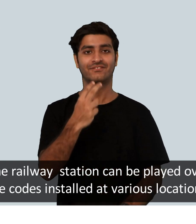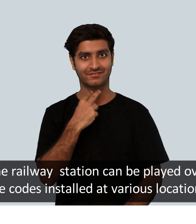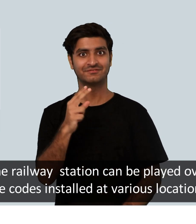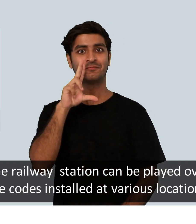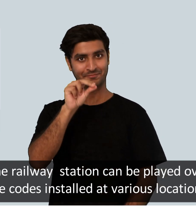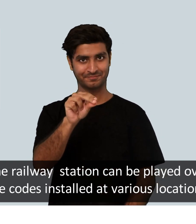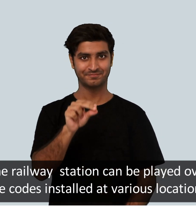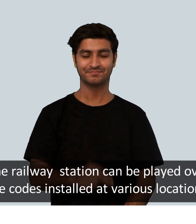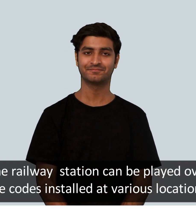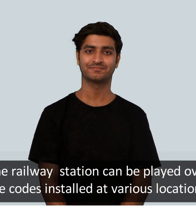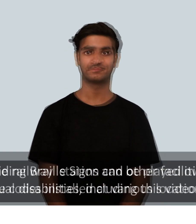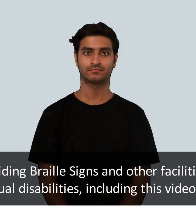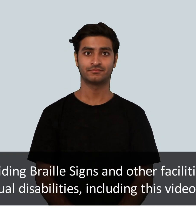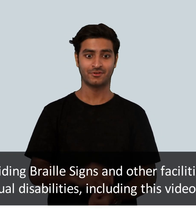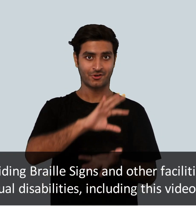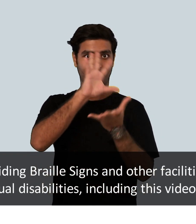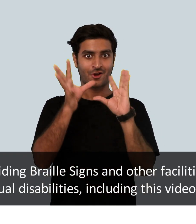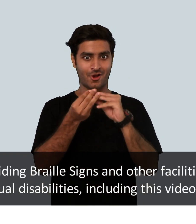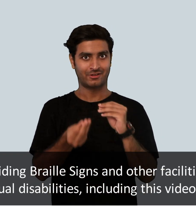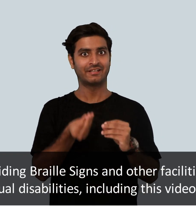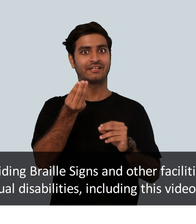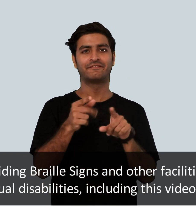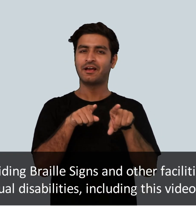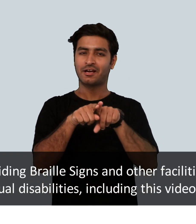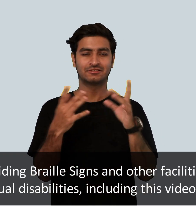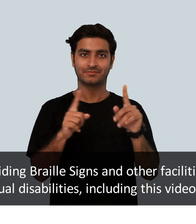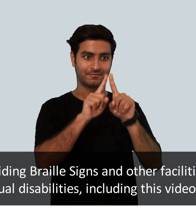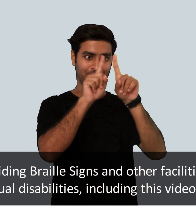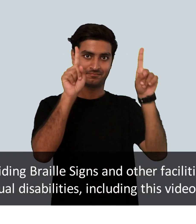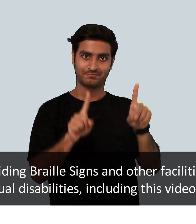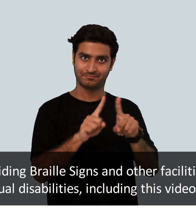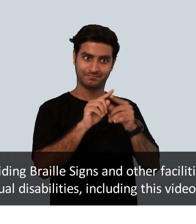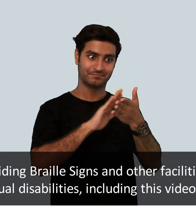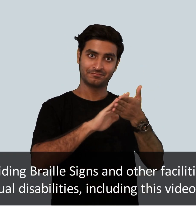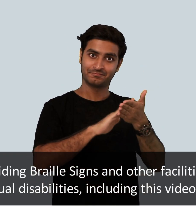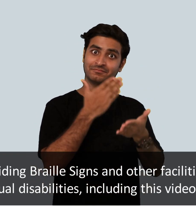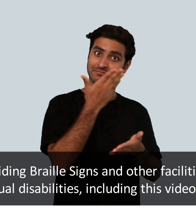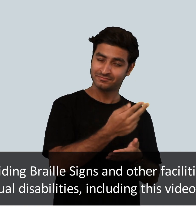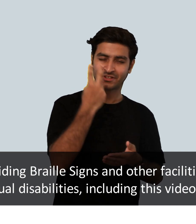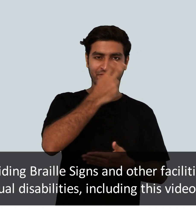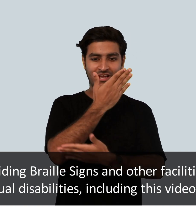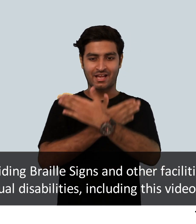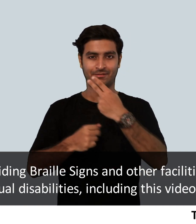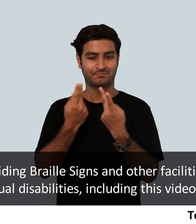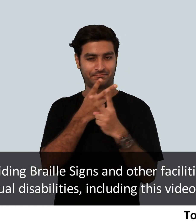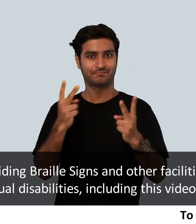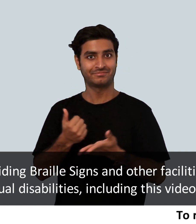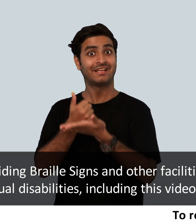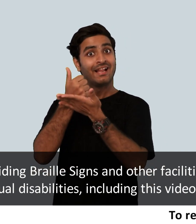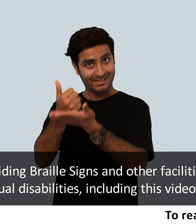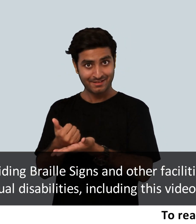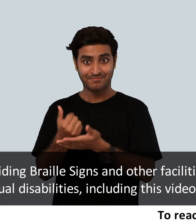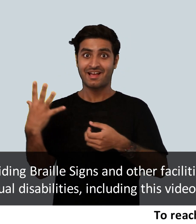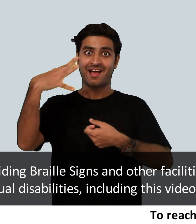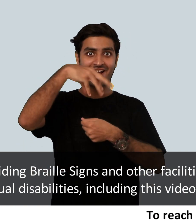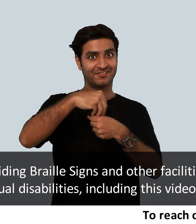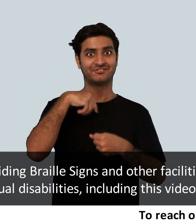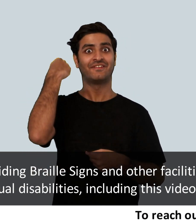locations. The initiative of providing rail signs and other facilities for people with